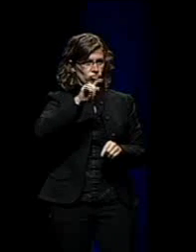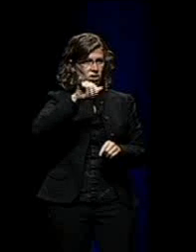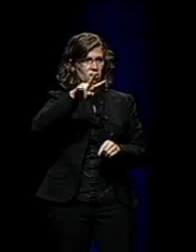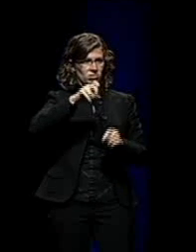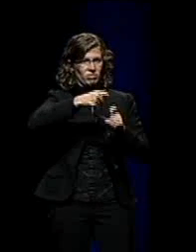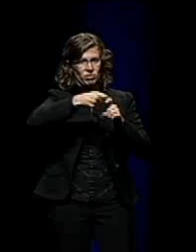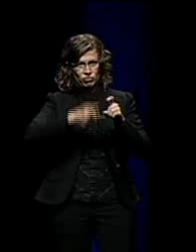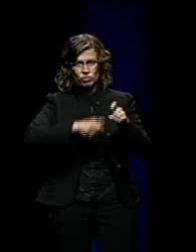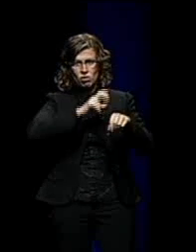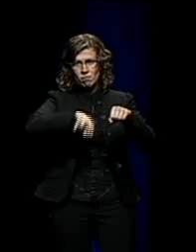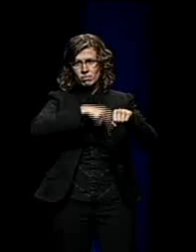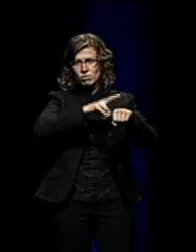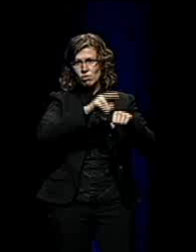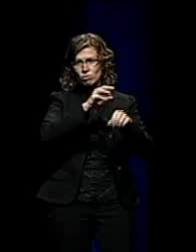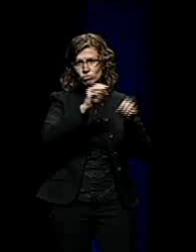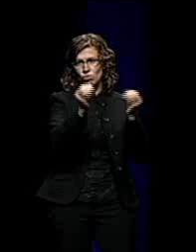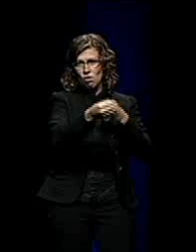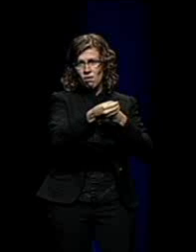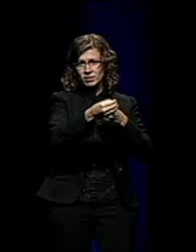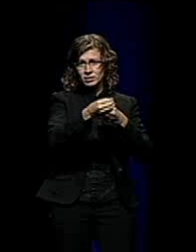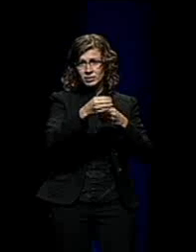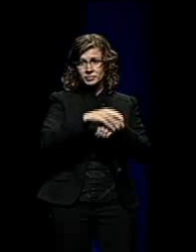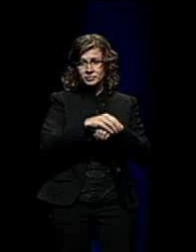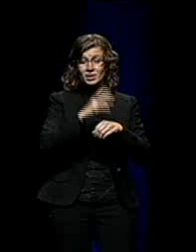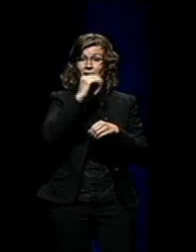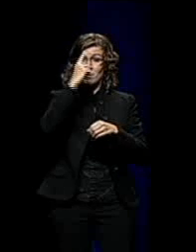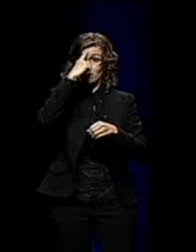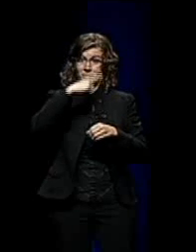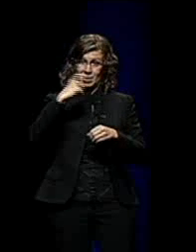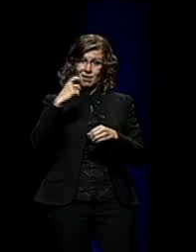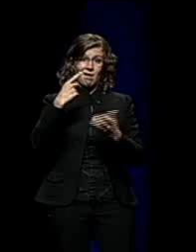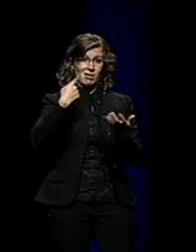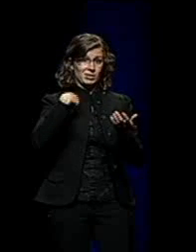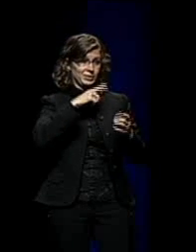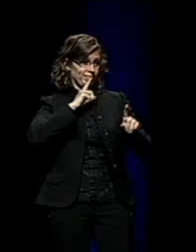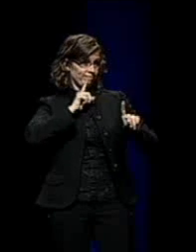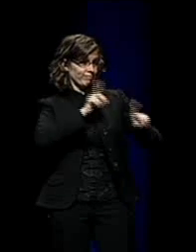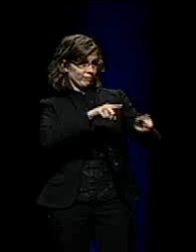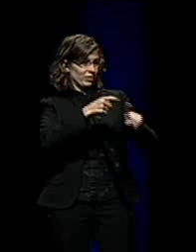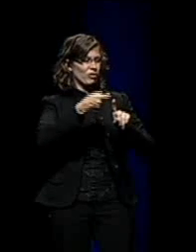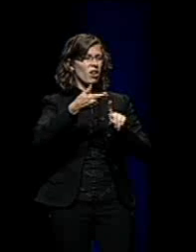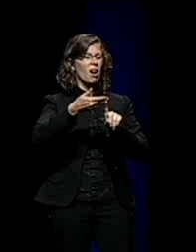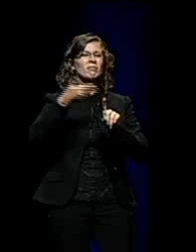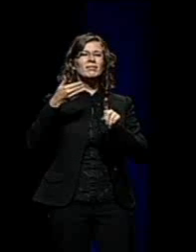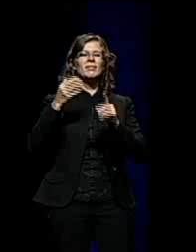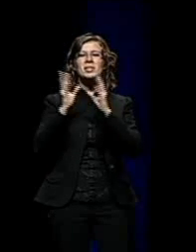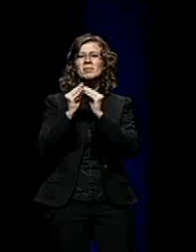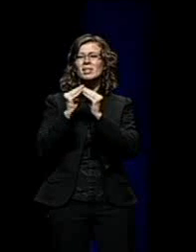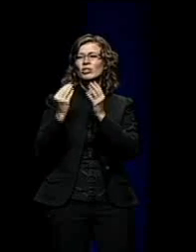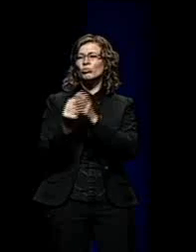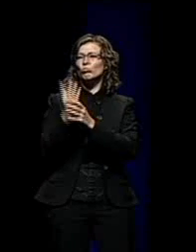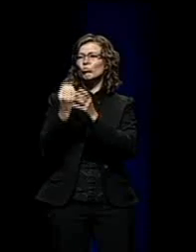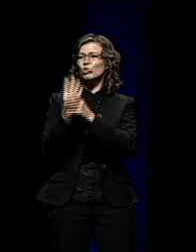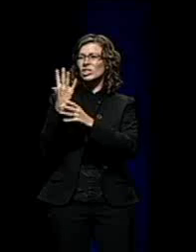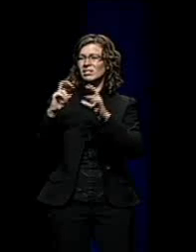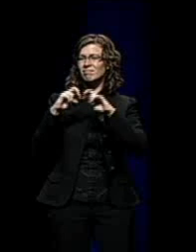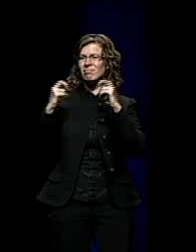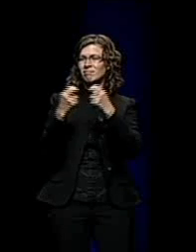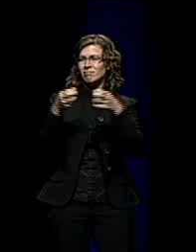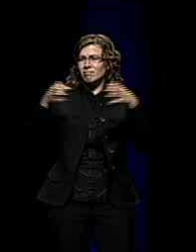on because of that directive, which came at our spring face-to-face meeting, that our treasurer has been working